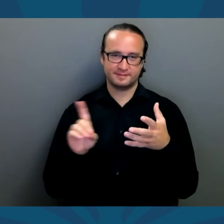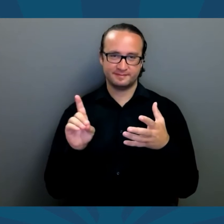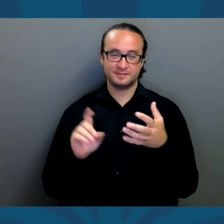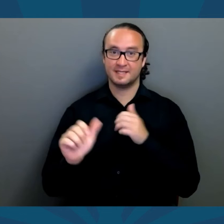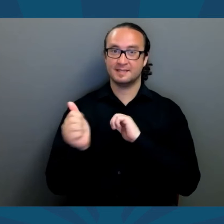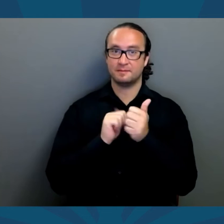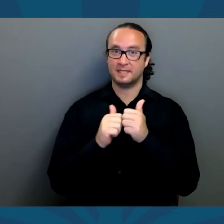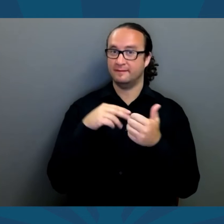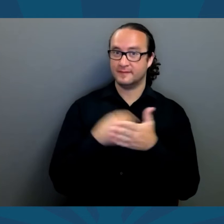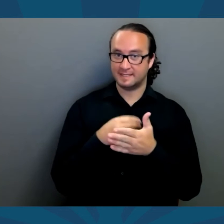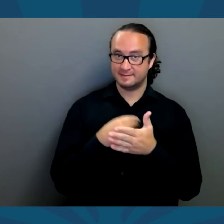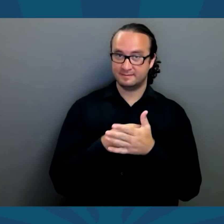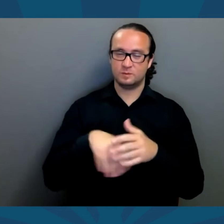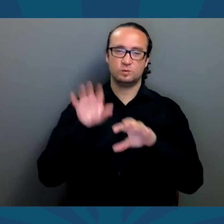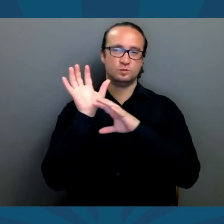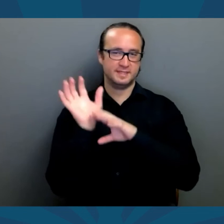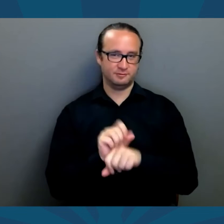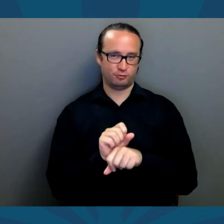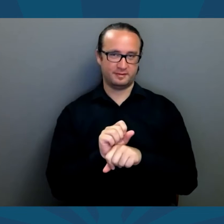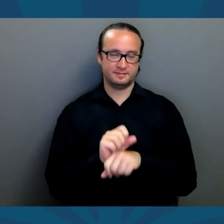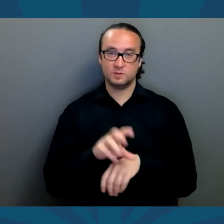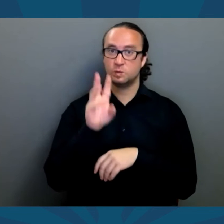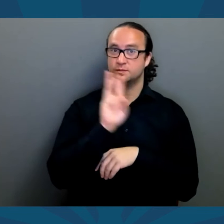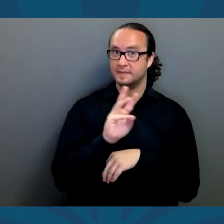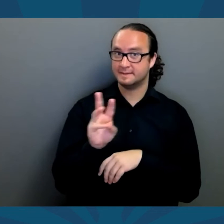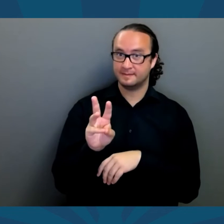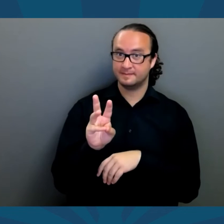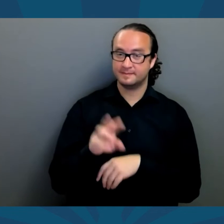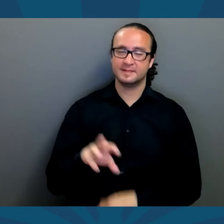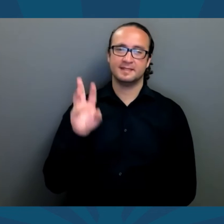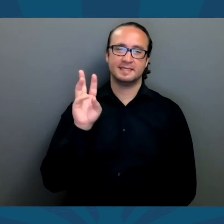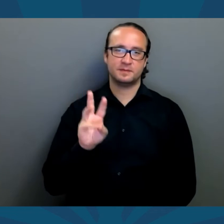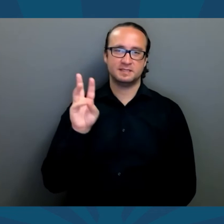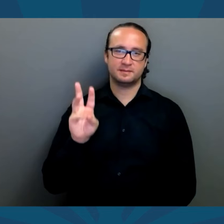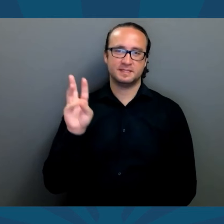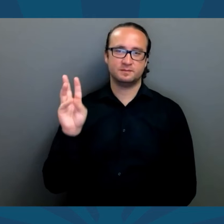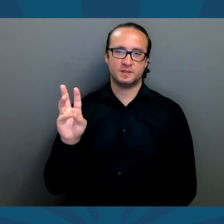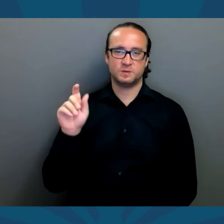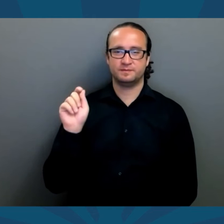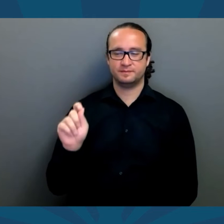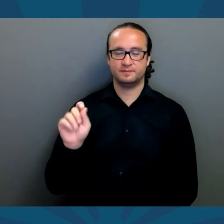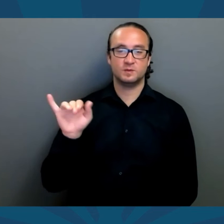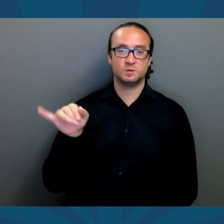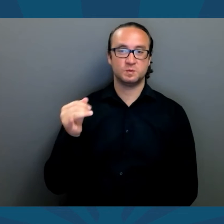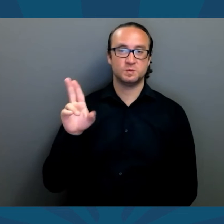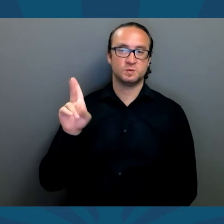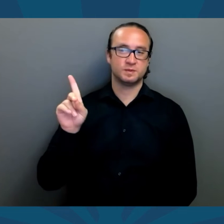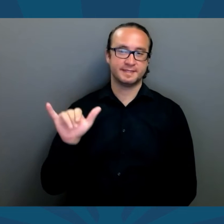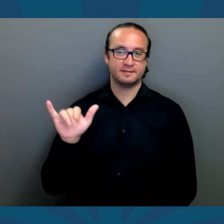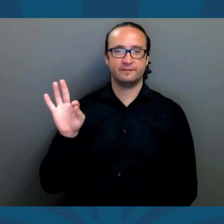Party, Democratic. Campaign funding, traditional. Website,